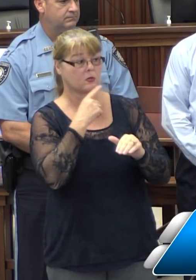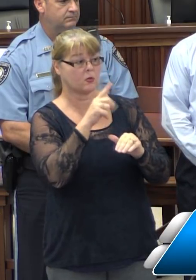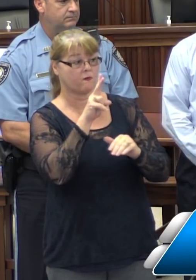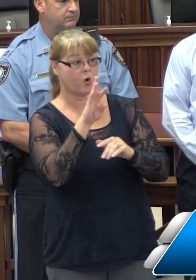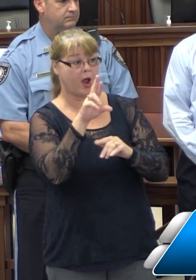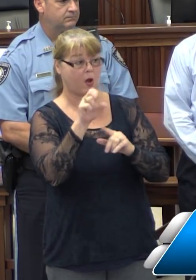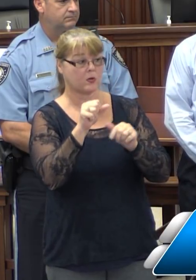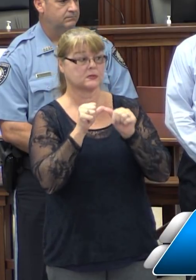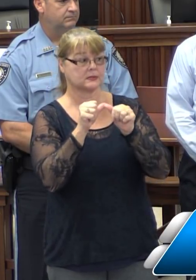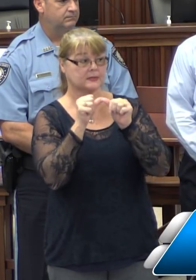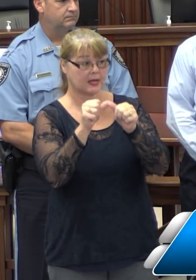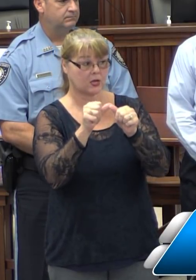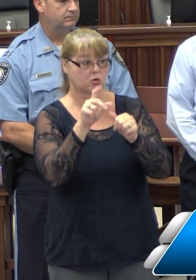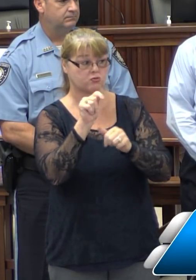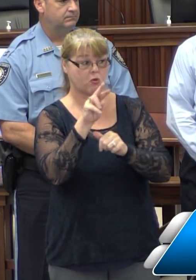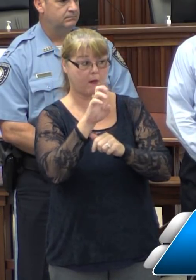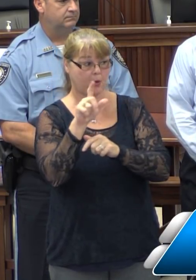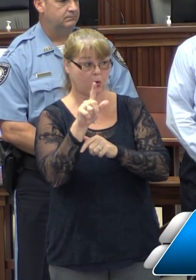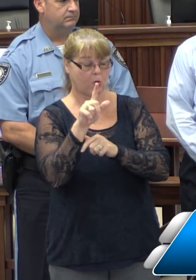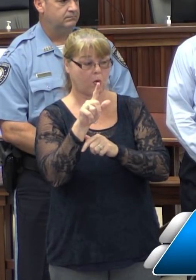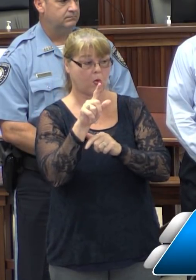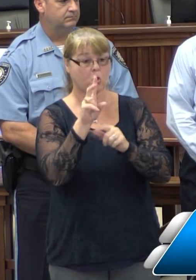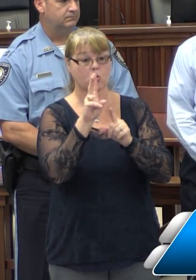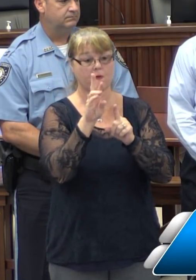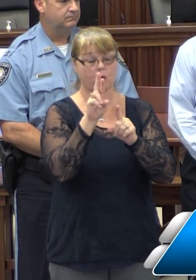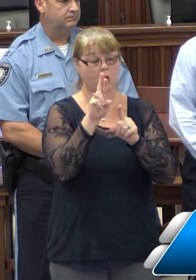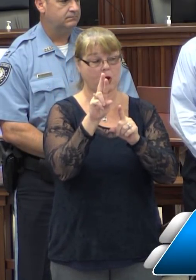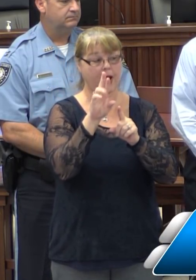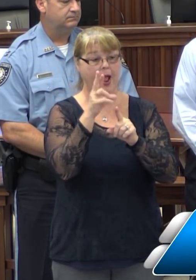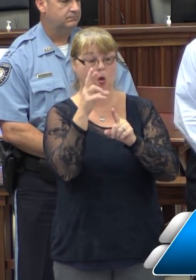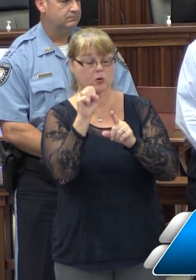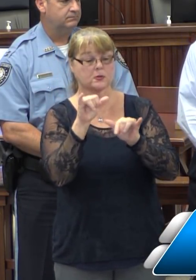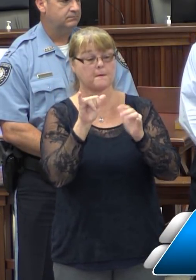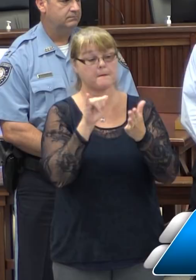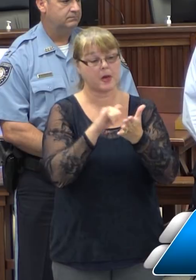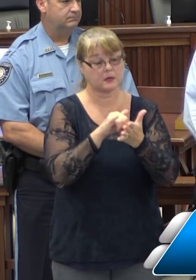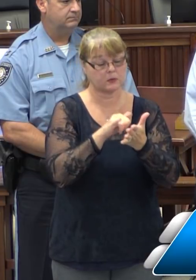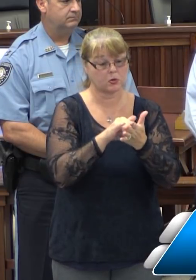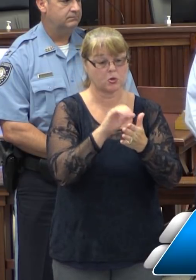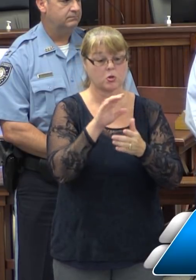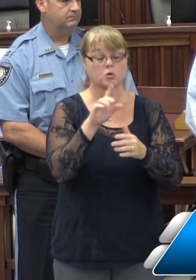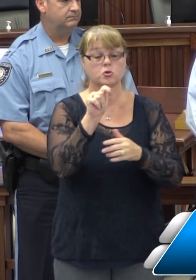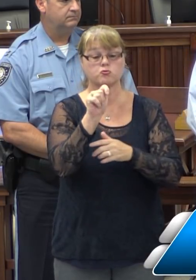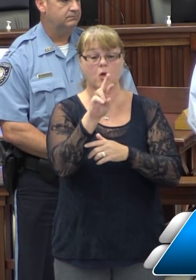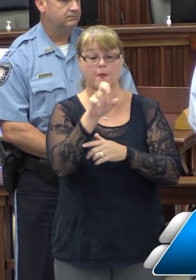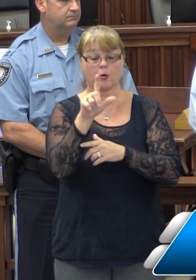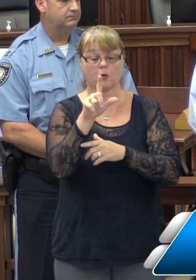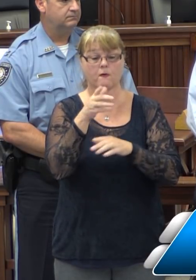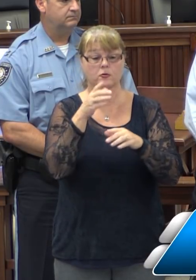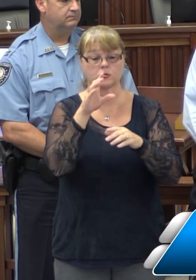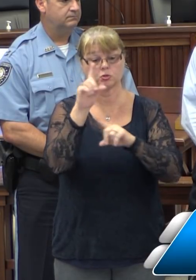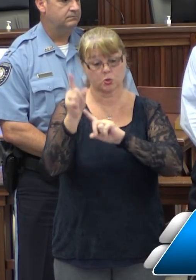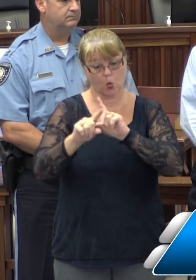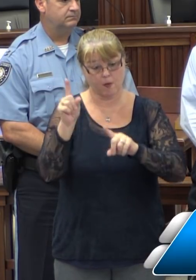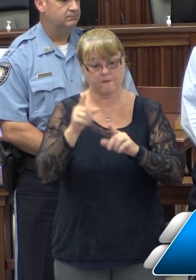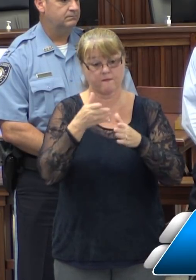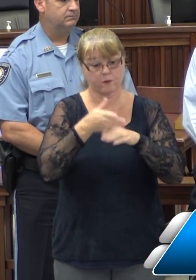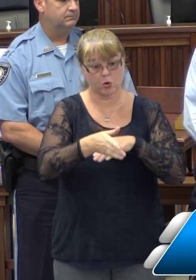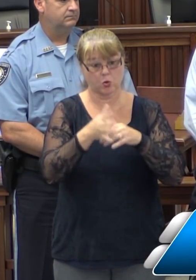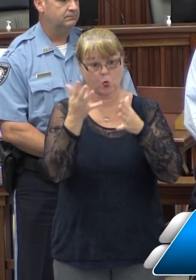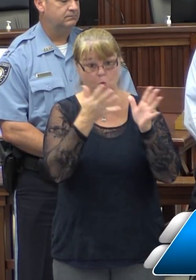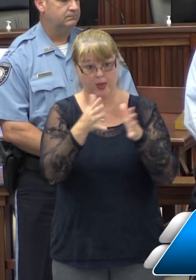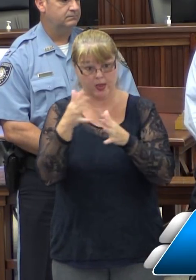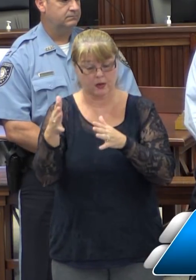sustained tropical storm force winds. 24 hours of potentially tropical storm force winds, that's right. But keep in